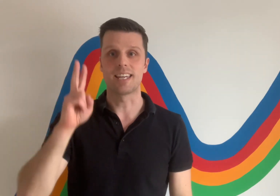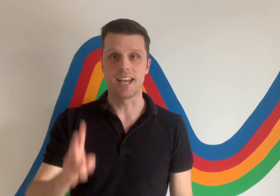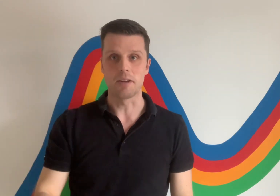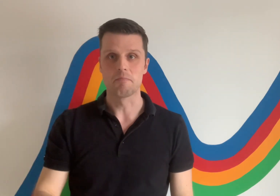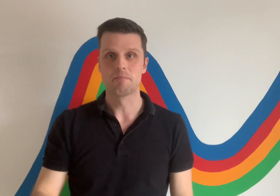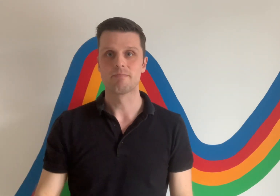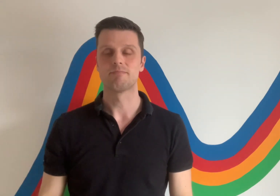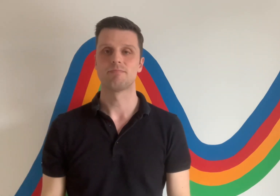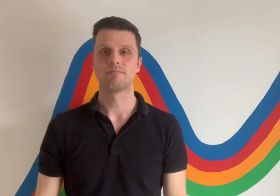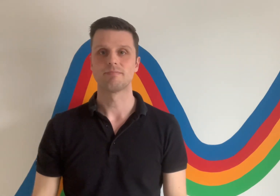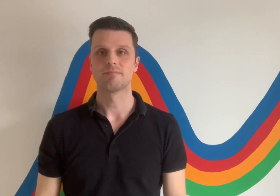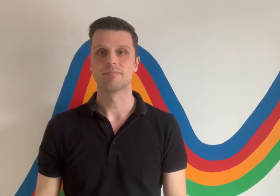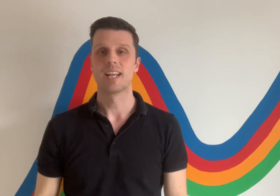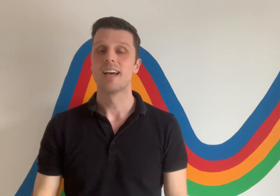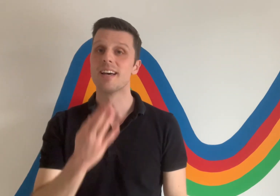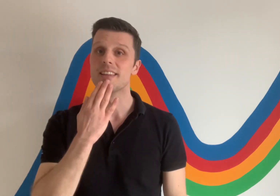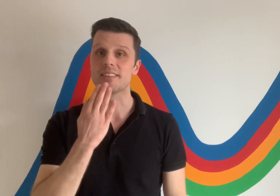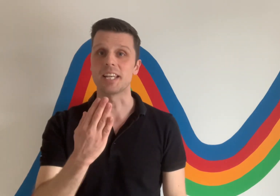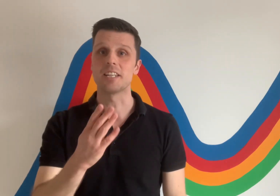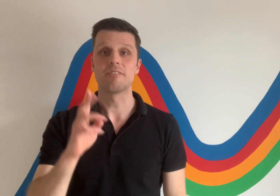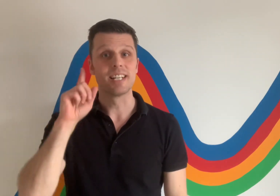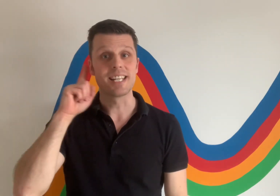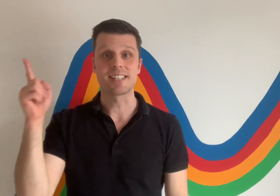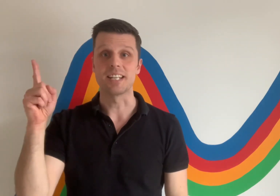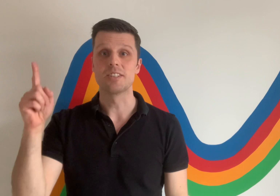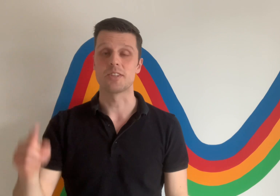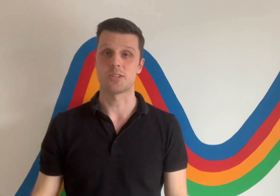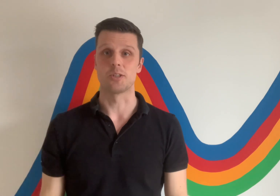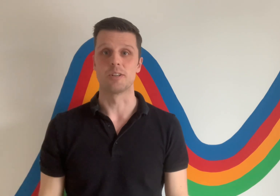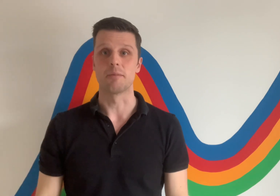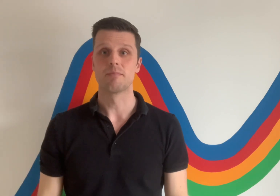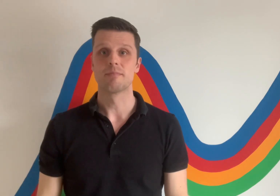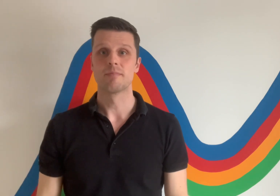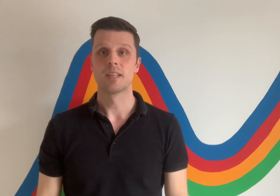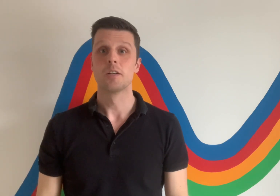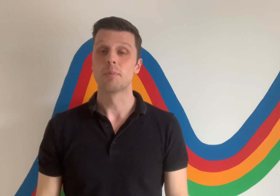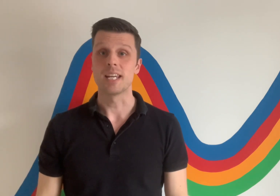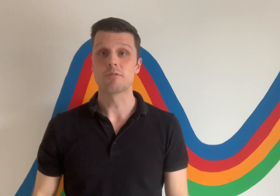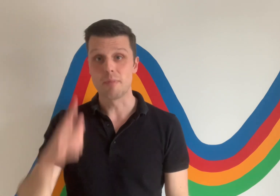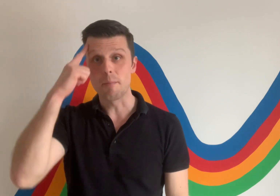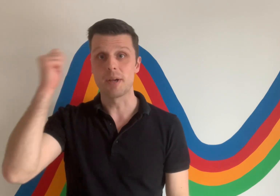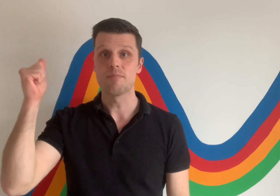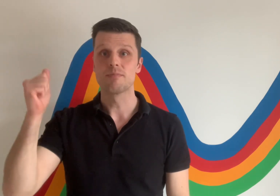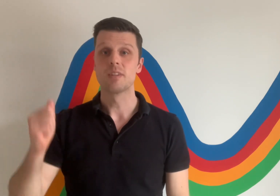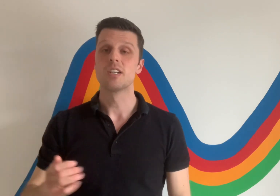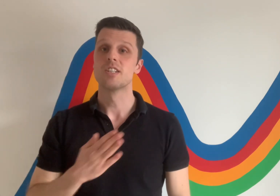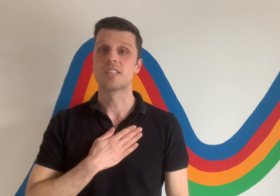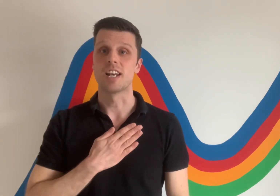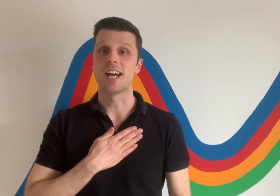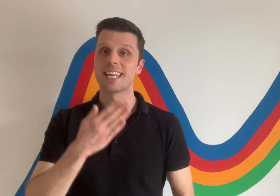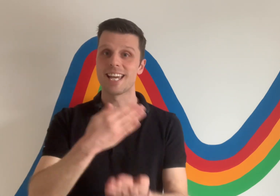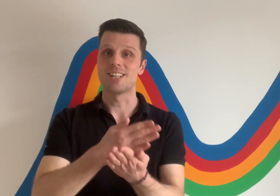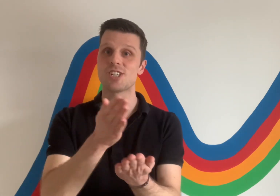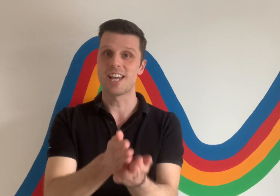again. Thank you for listening to the story. Please remember to like and share this